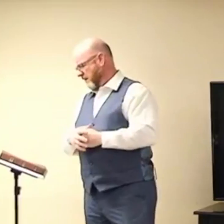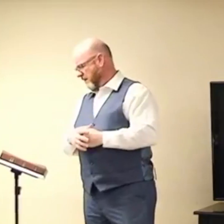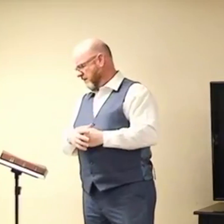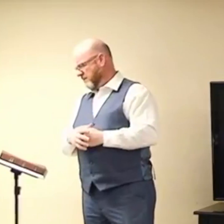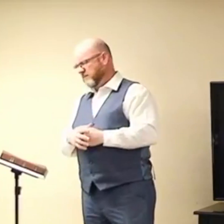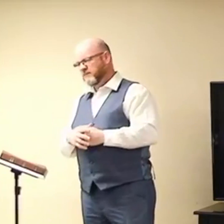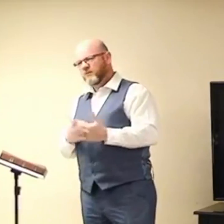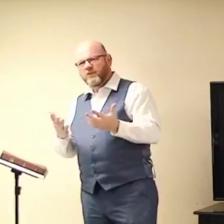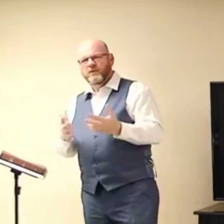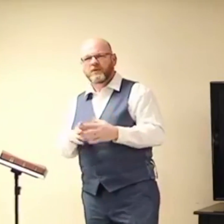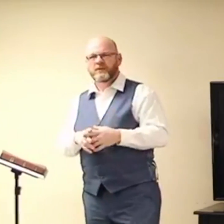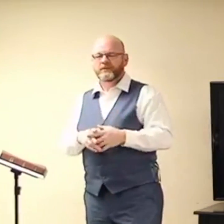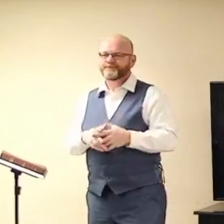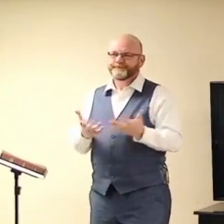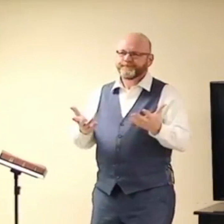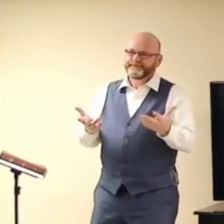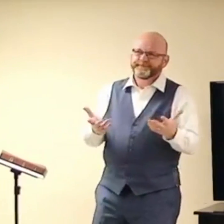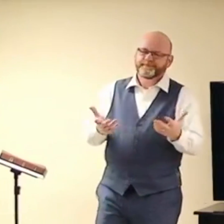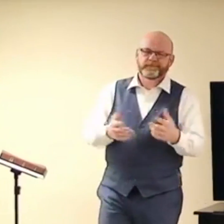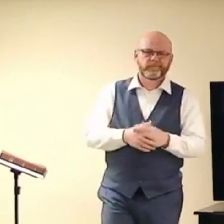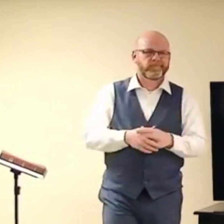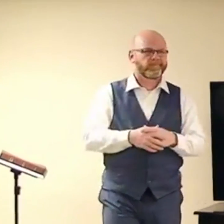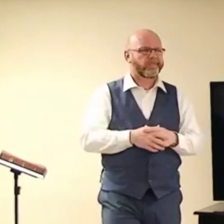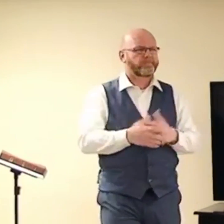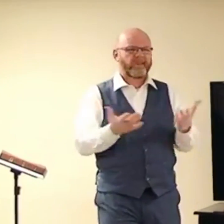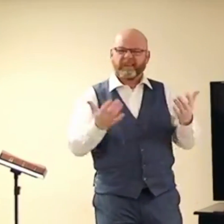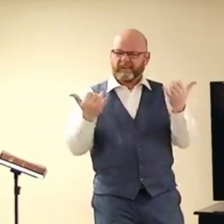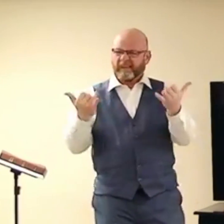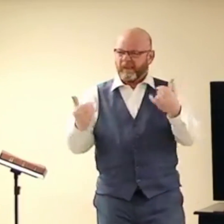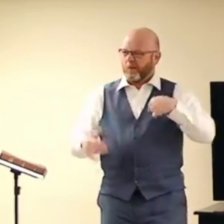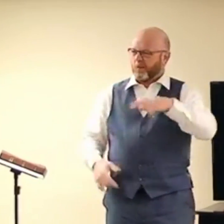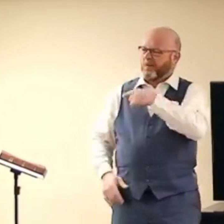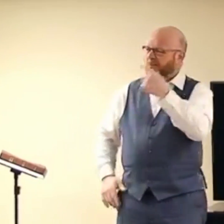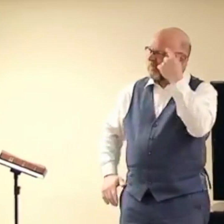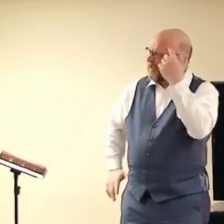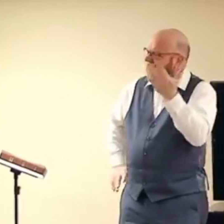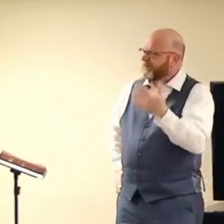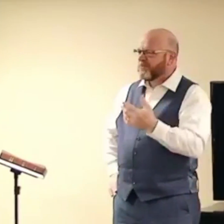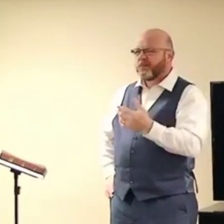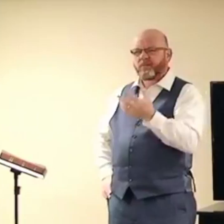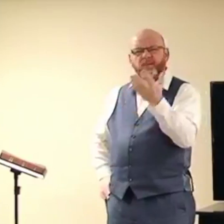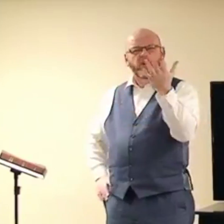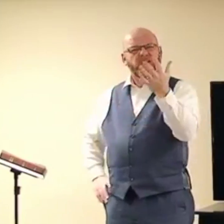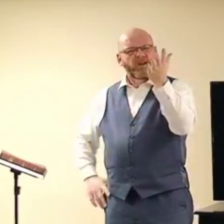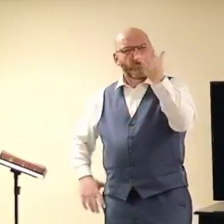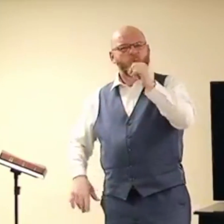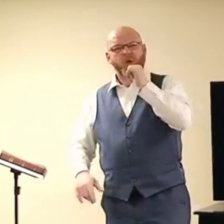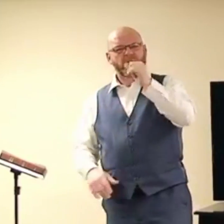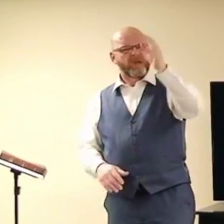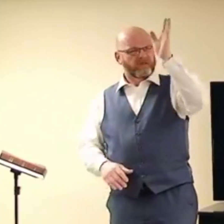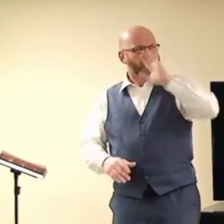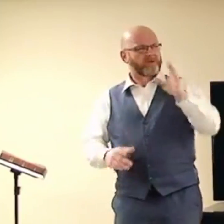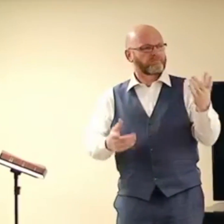and, you know, stand up on, you know, a table somewhere and announce, I'm the Messiah, for everyone to